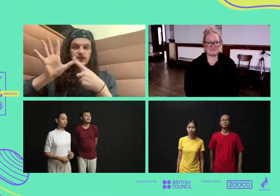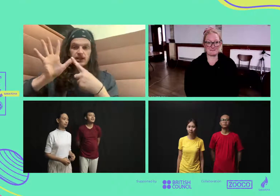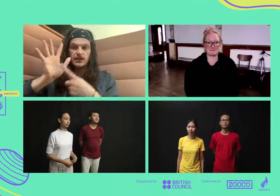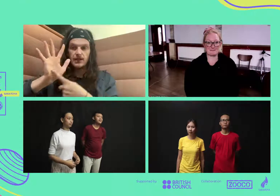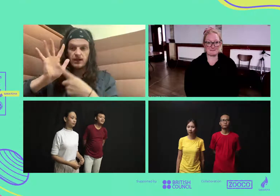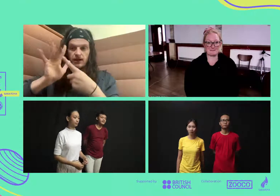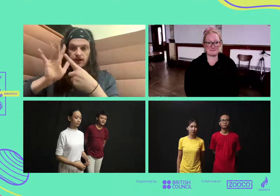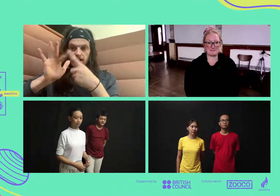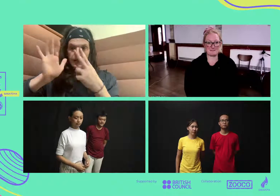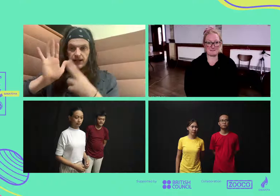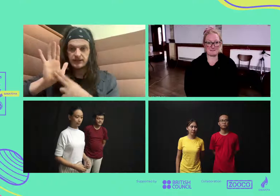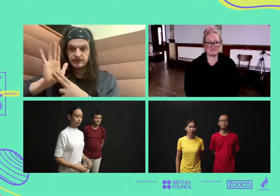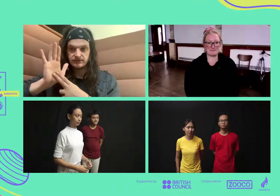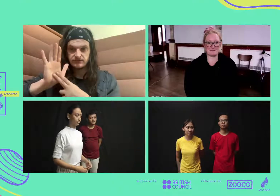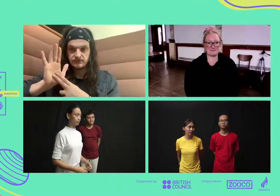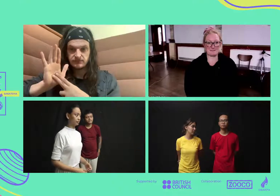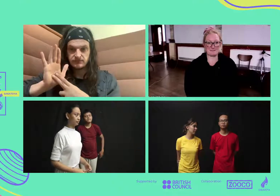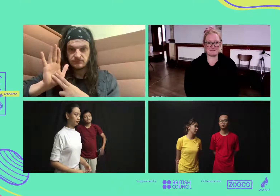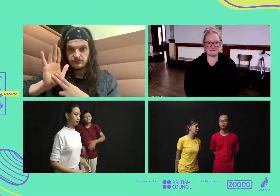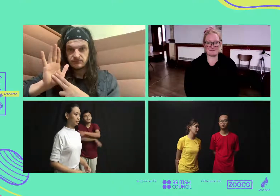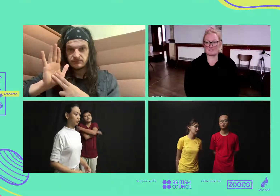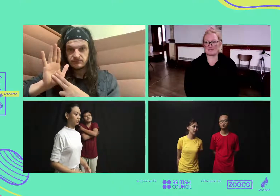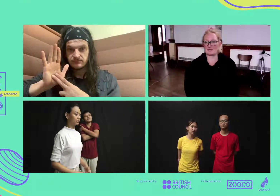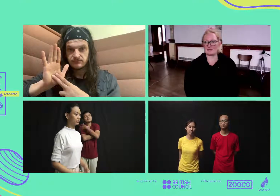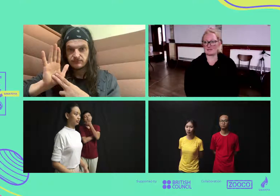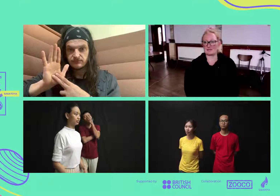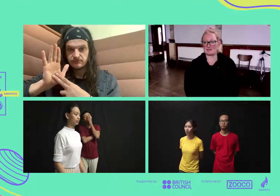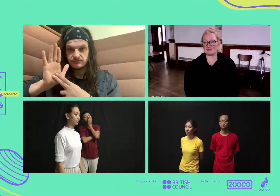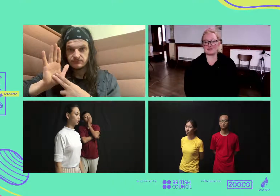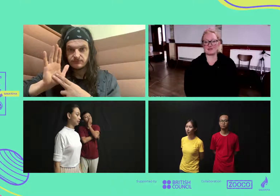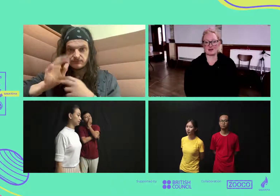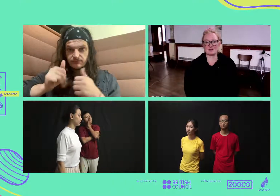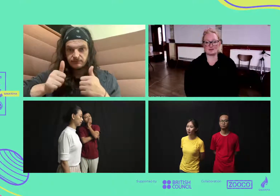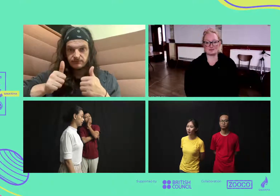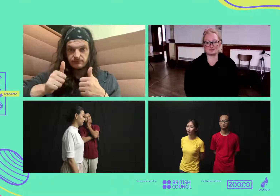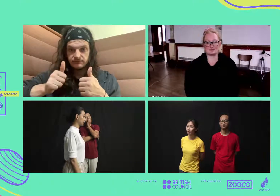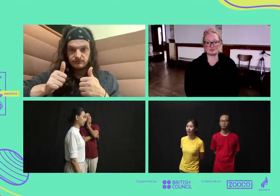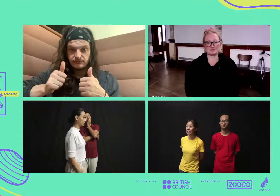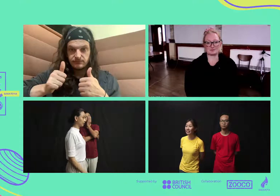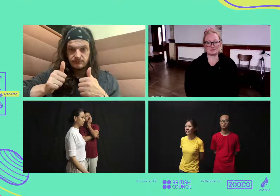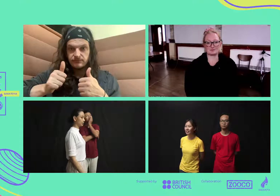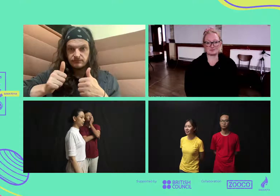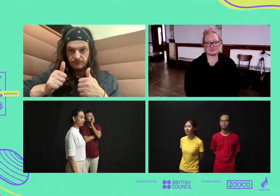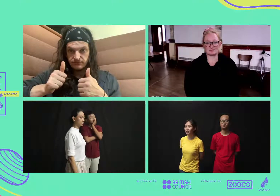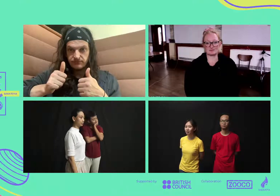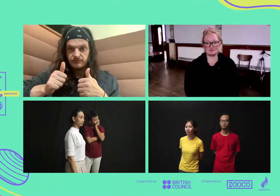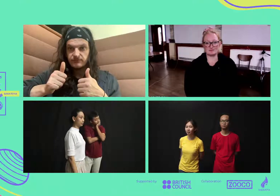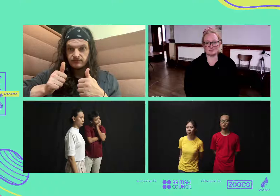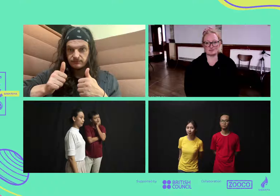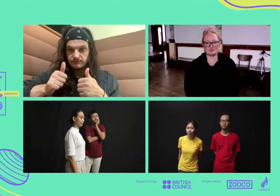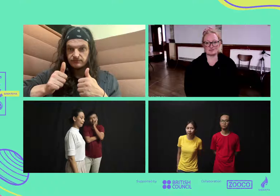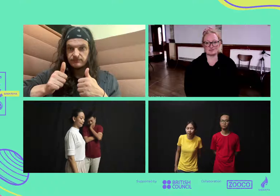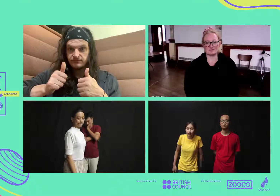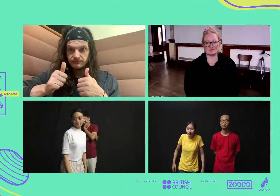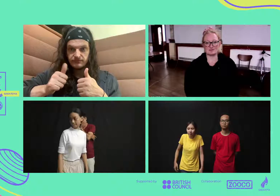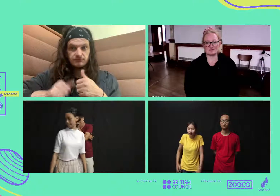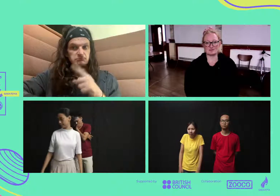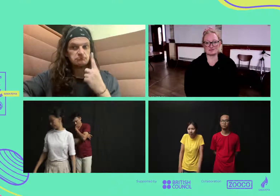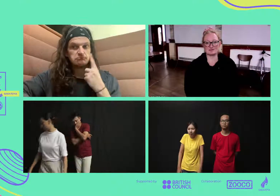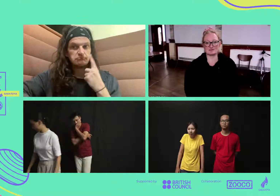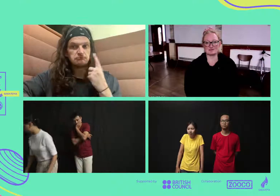So I want you to create an alien, okay?